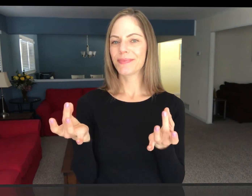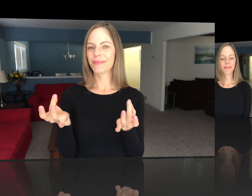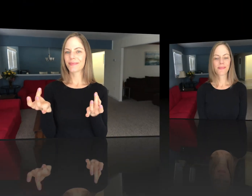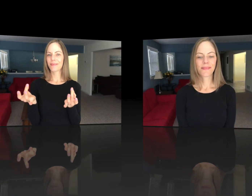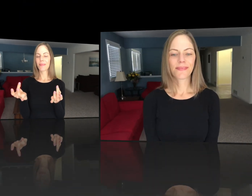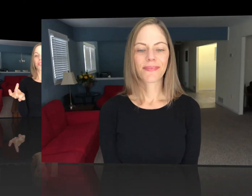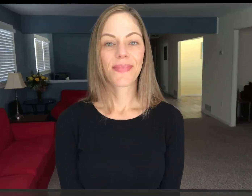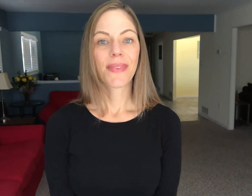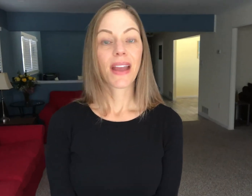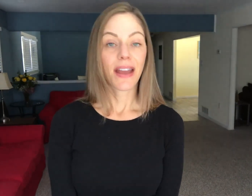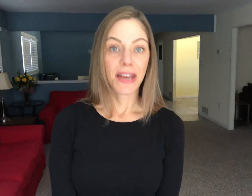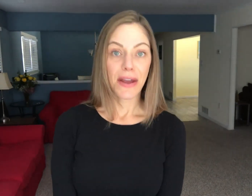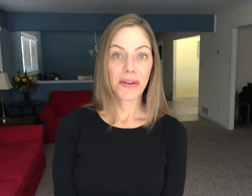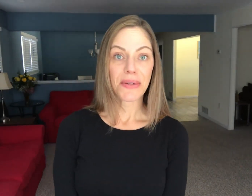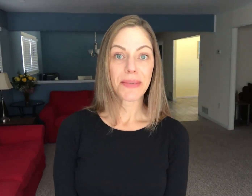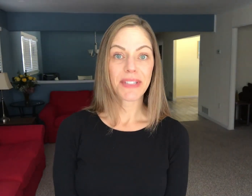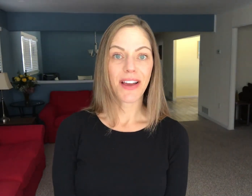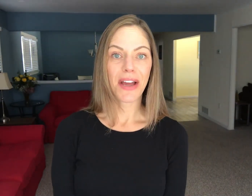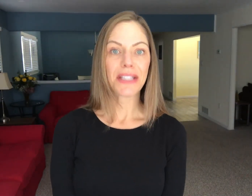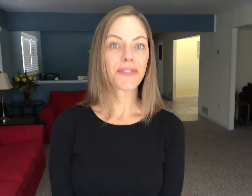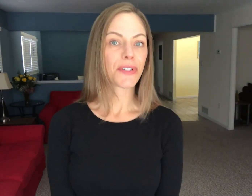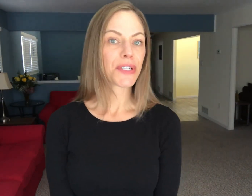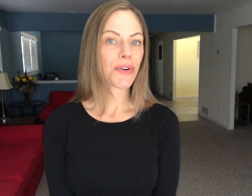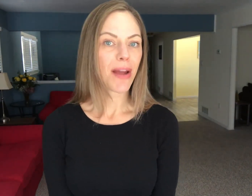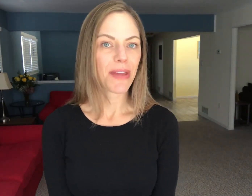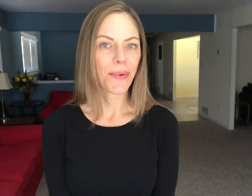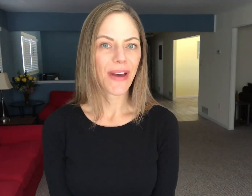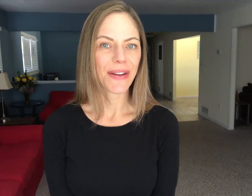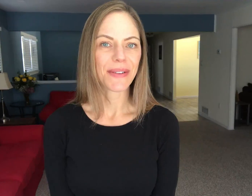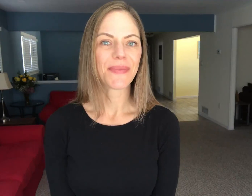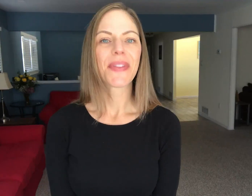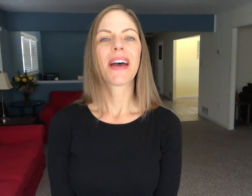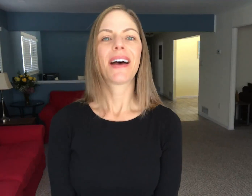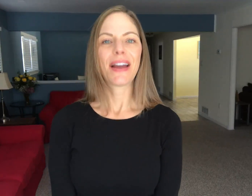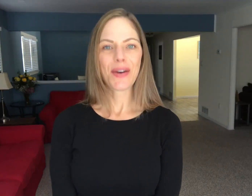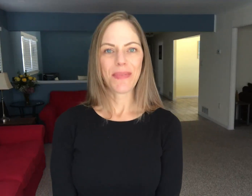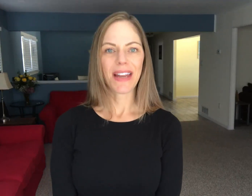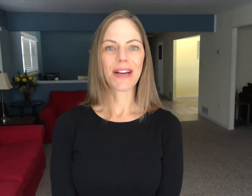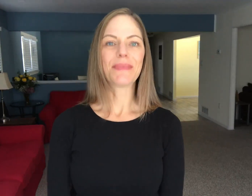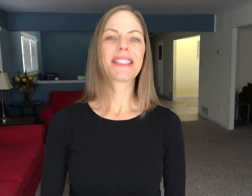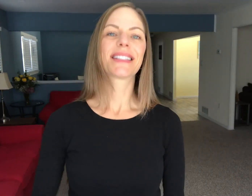And now you know some signs for describing the weather. I hope that helps.